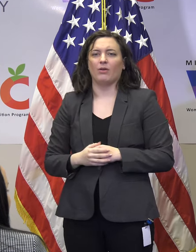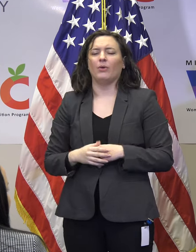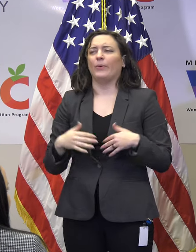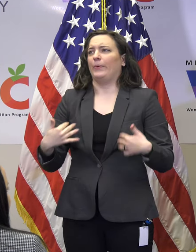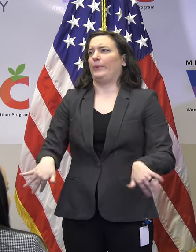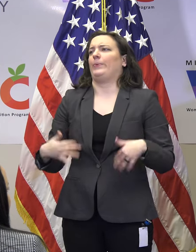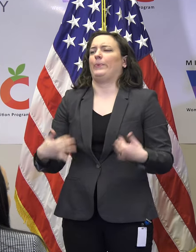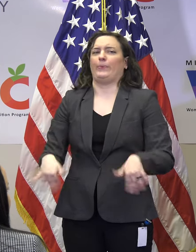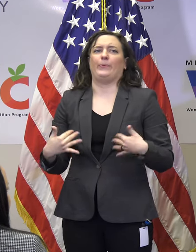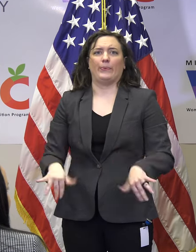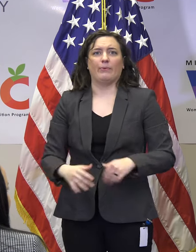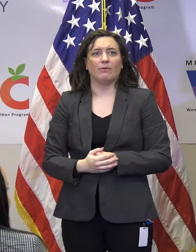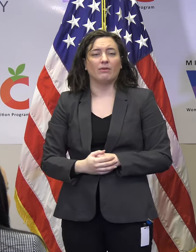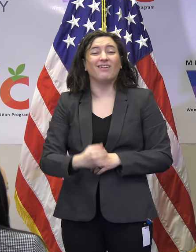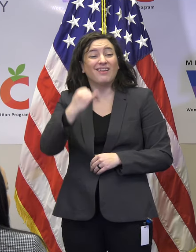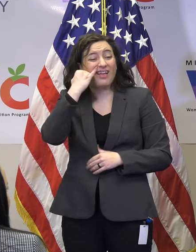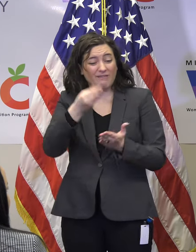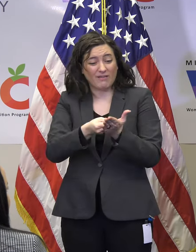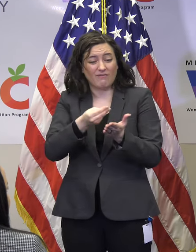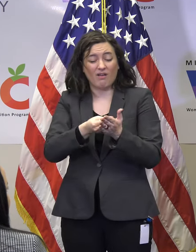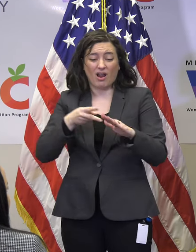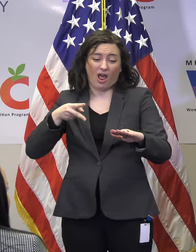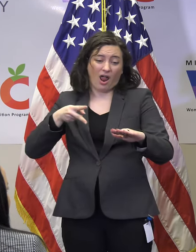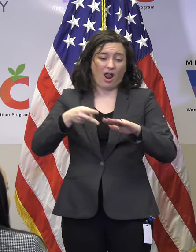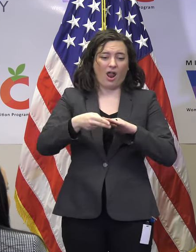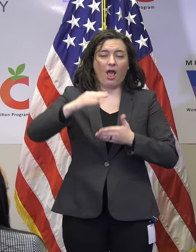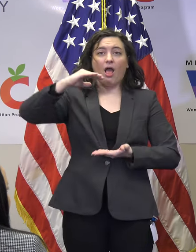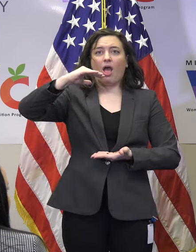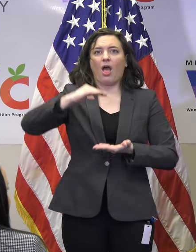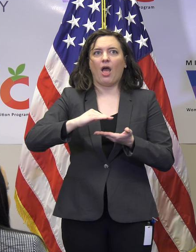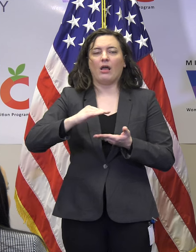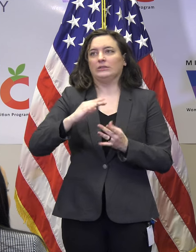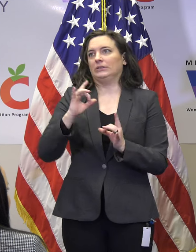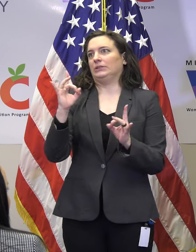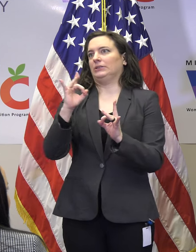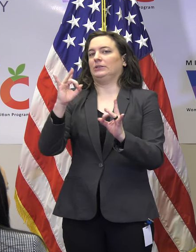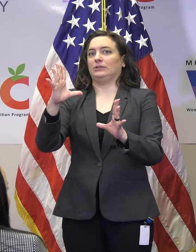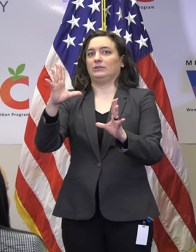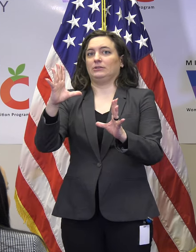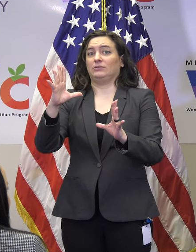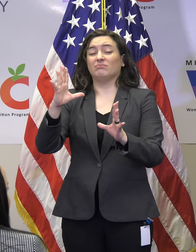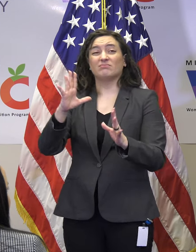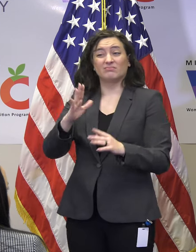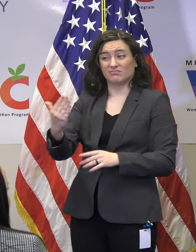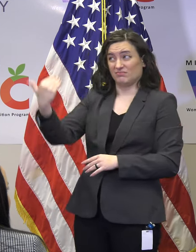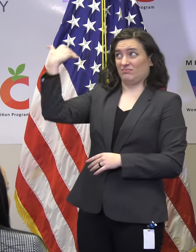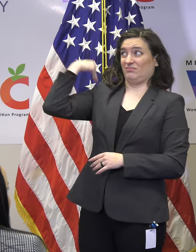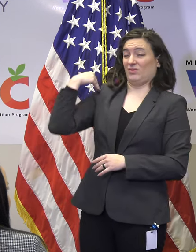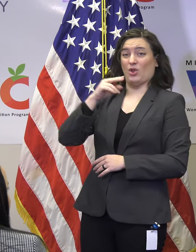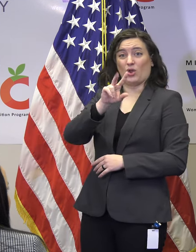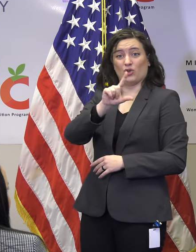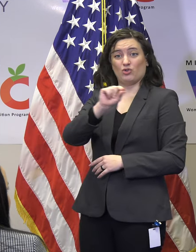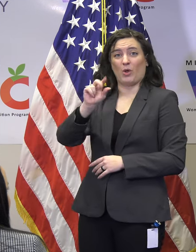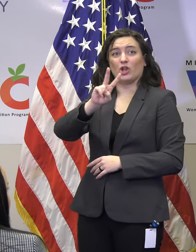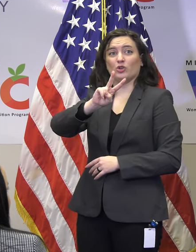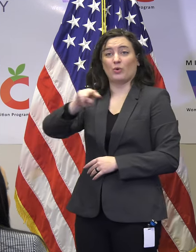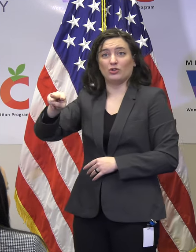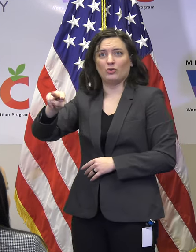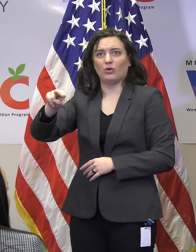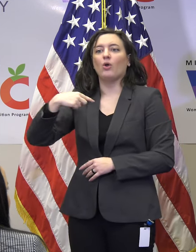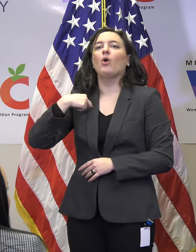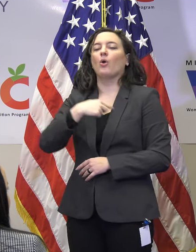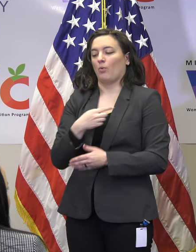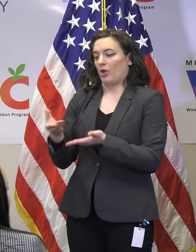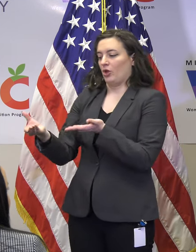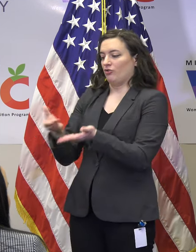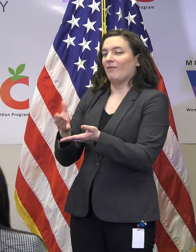funding cuts to WIC when you consider that in 2022, we served 54% of all infants born in Ramsey